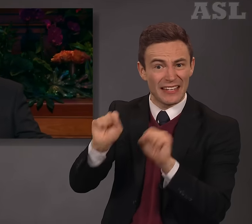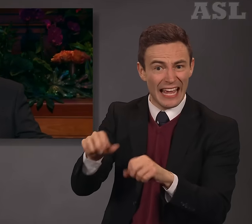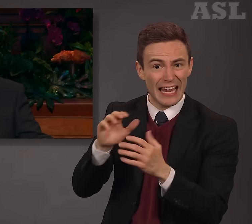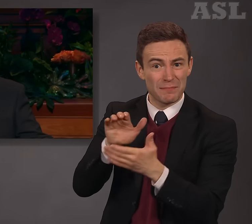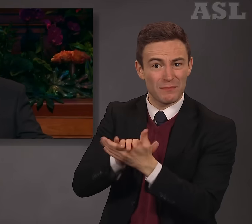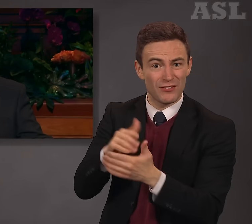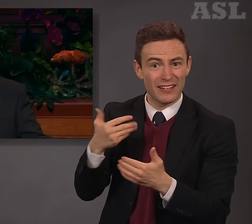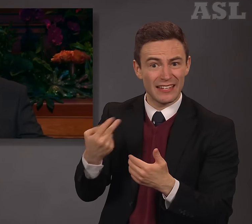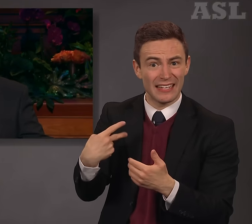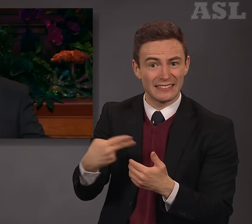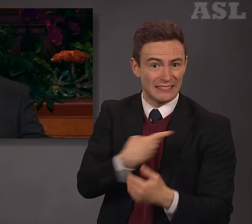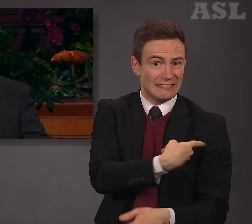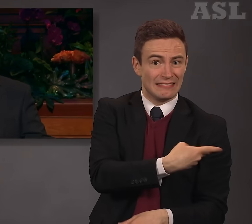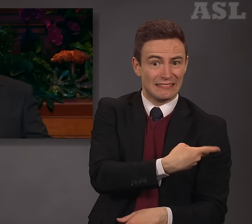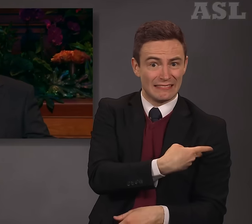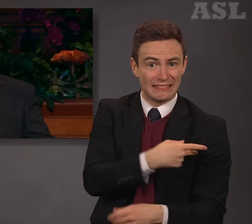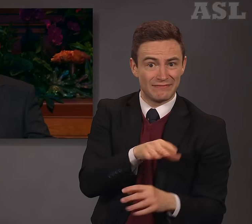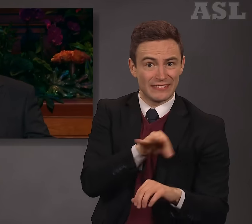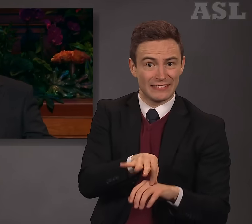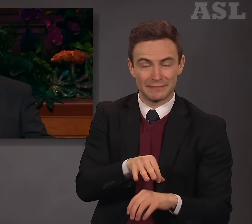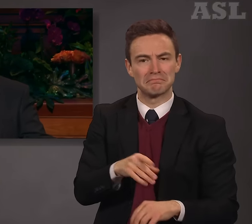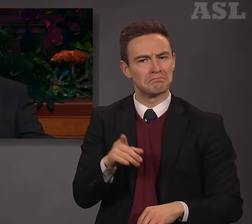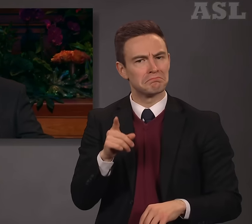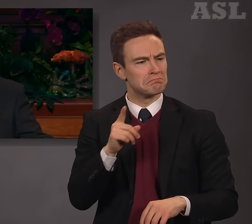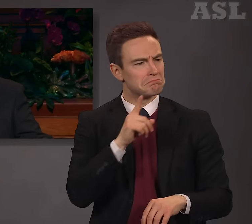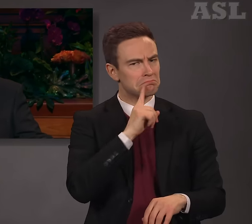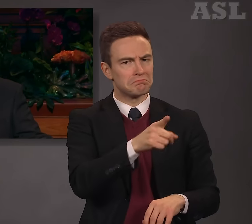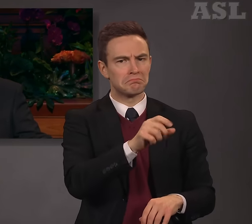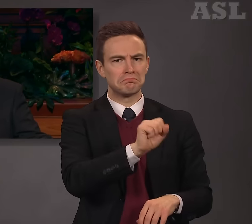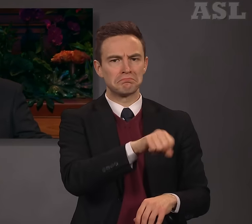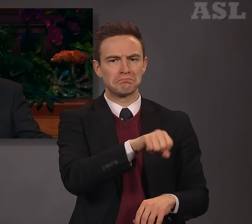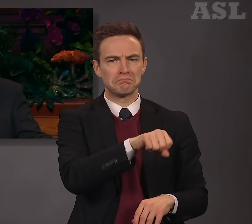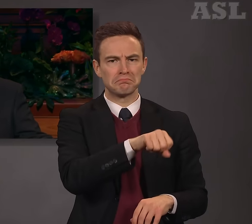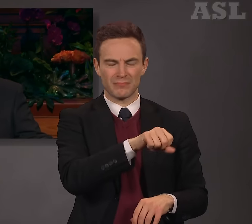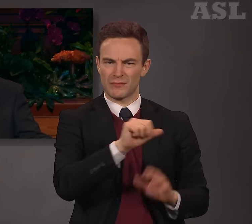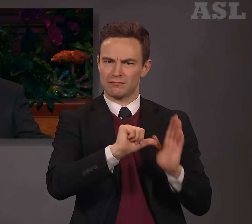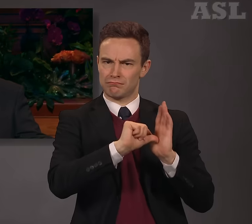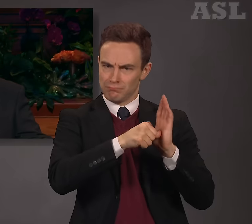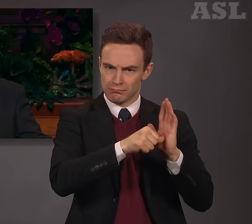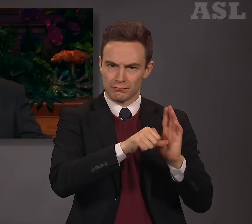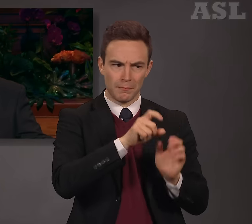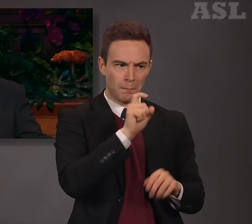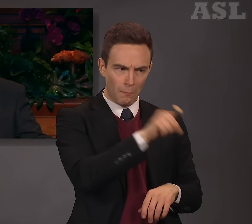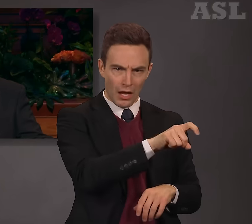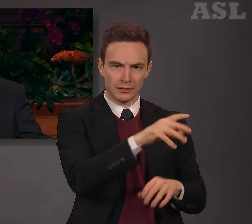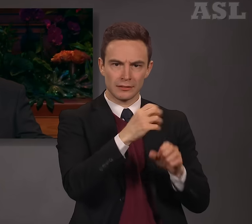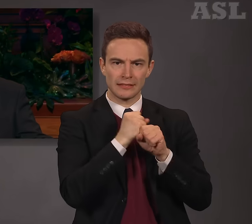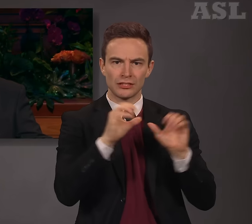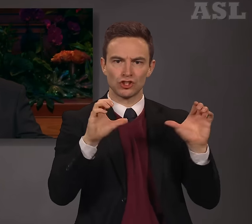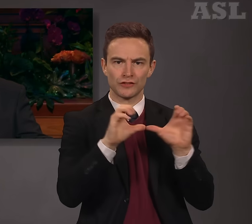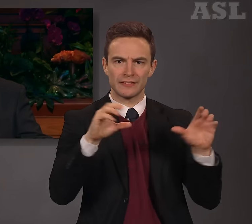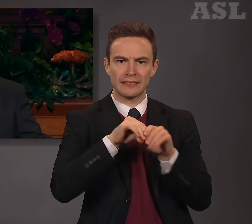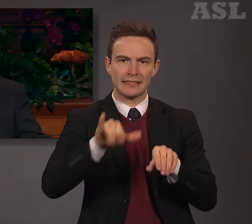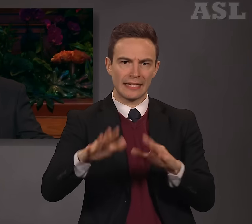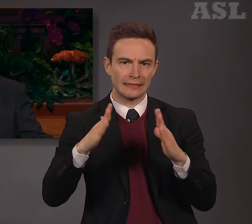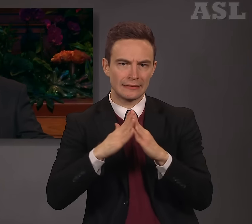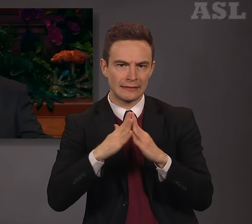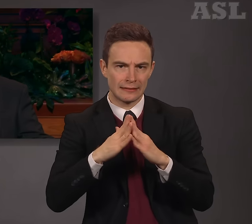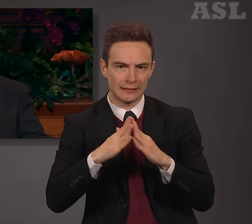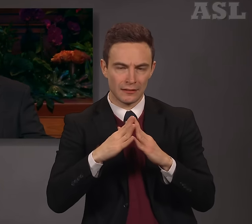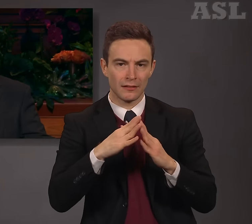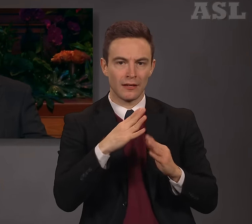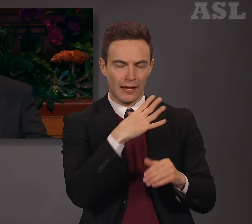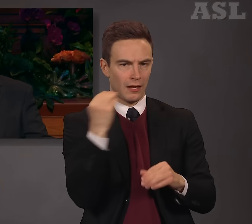To our joy, he agreed. His secretary emphasized to us that we had to obtain a certificate in that city and deliver all